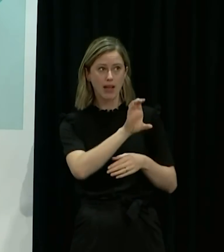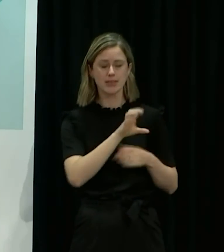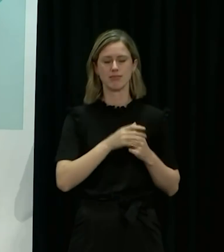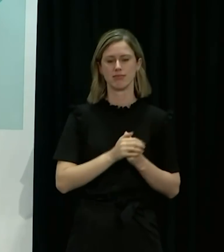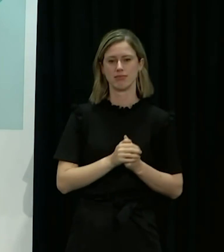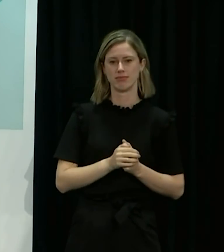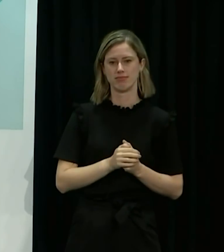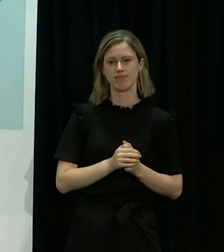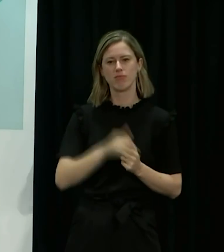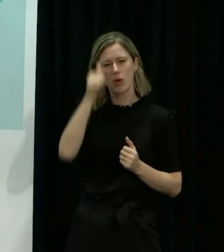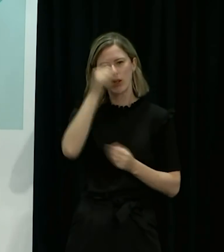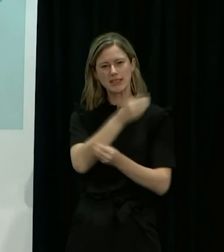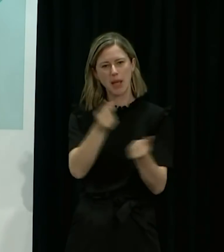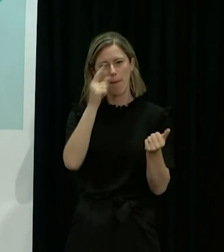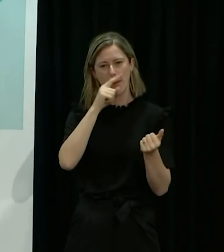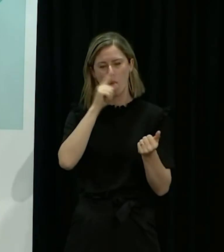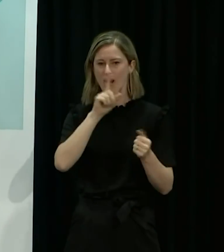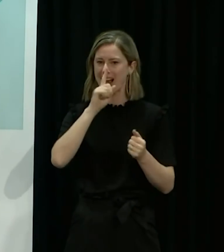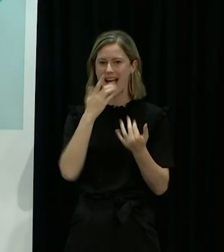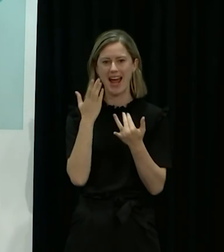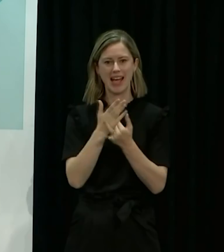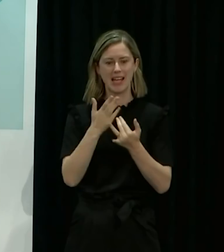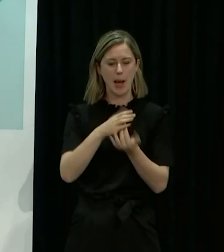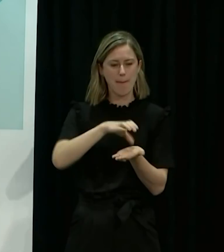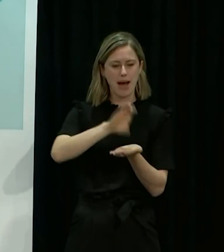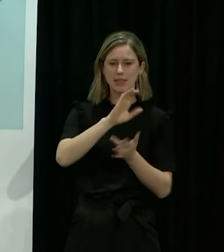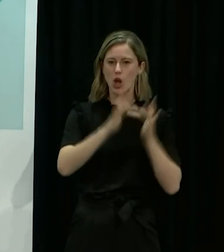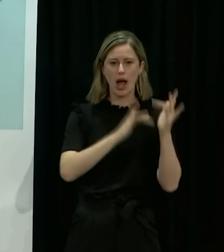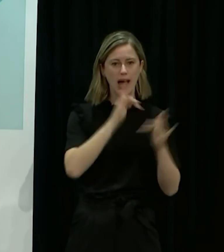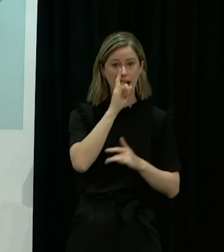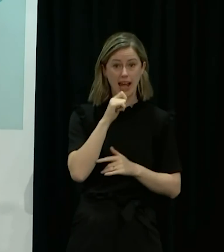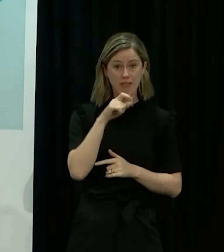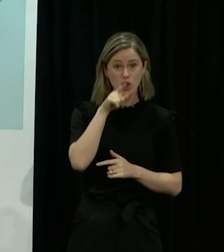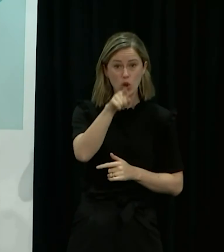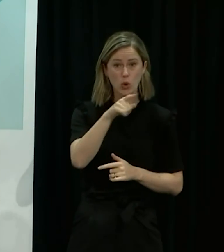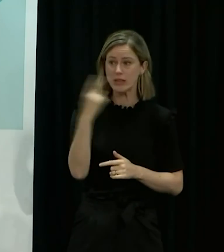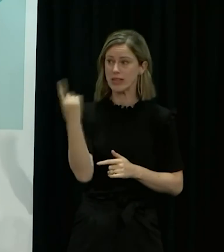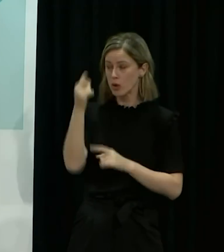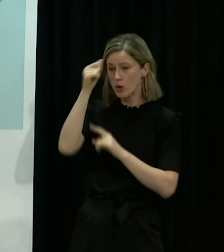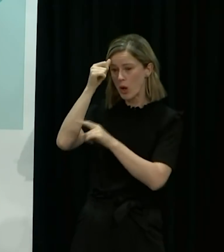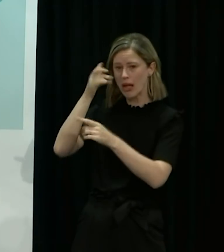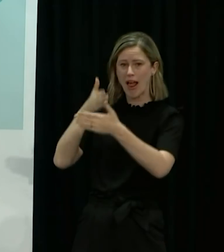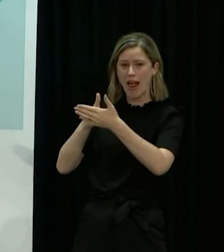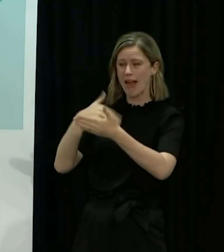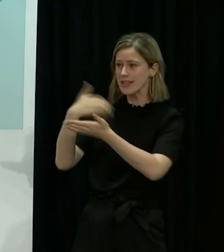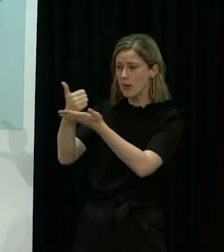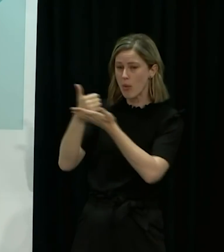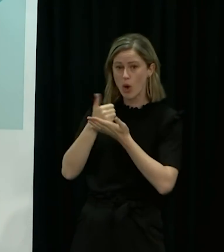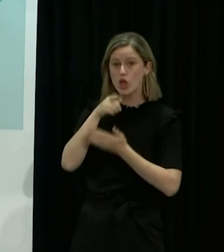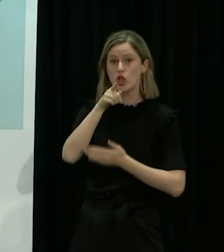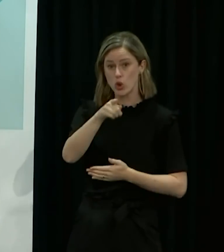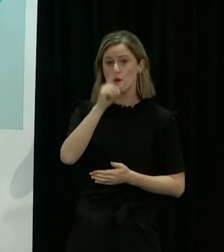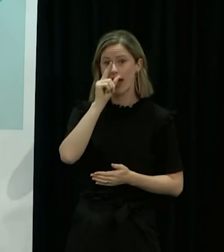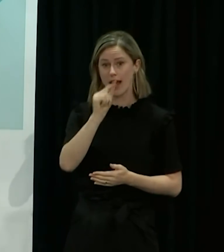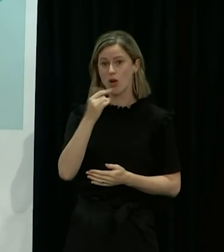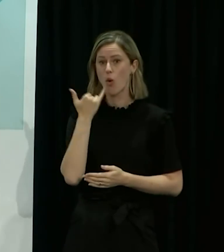We know that there are some who don't have the ability to access their pass online. If you or anyone you know needs support, you can, as